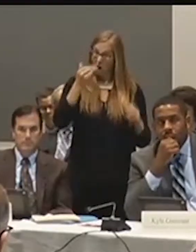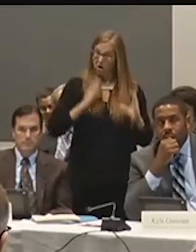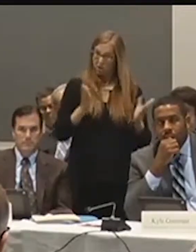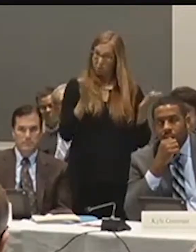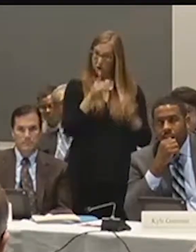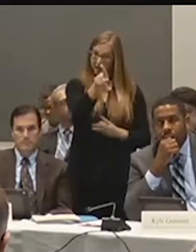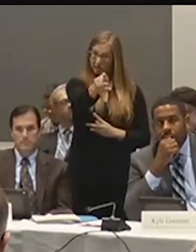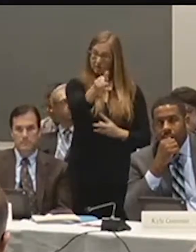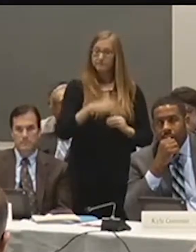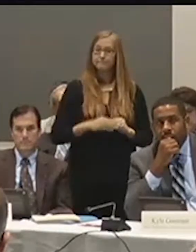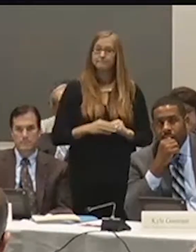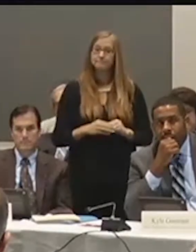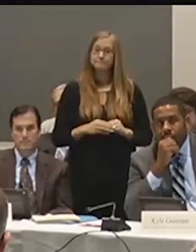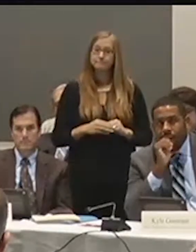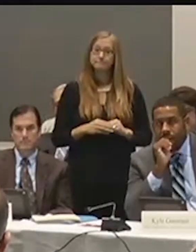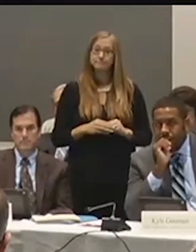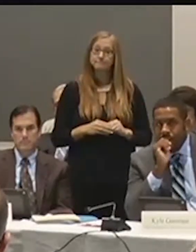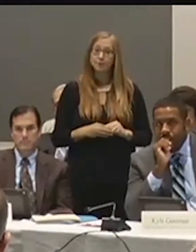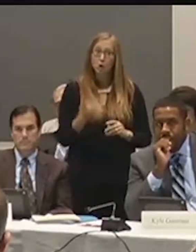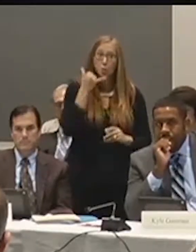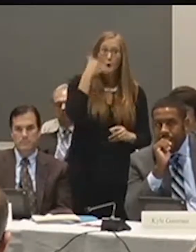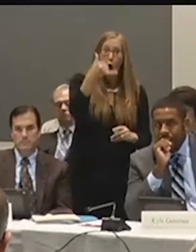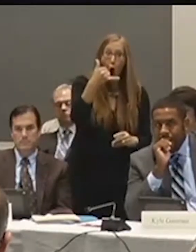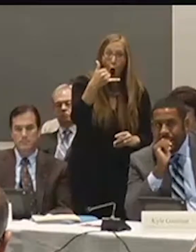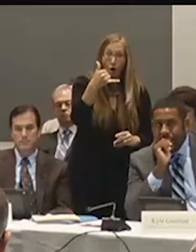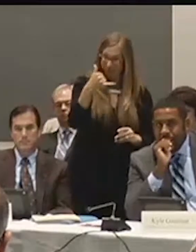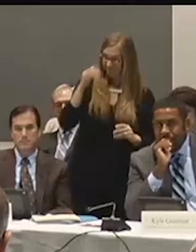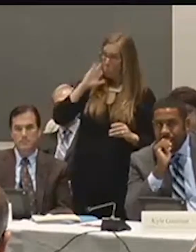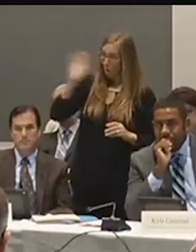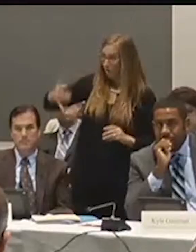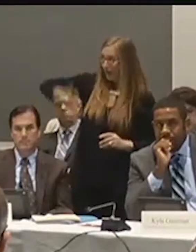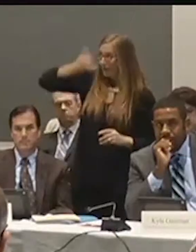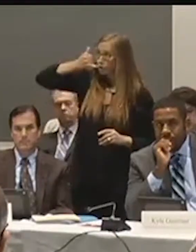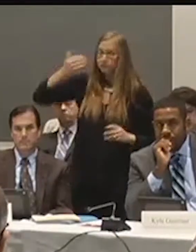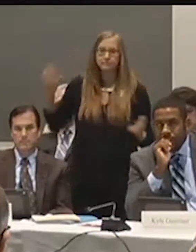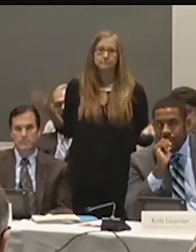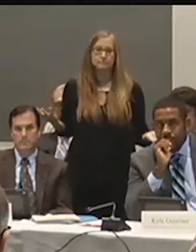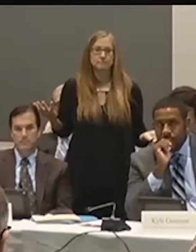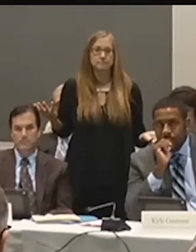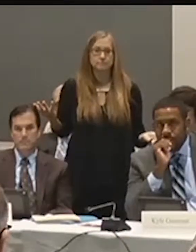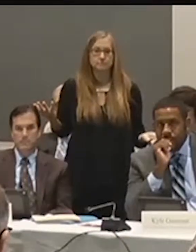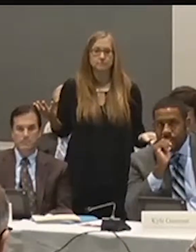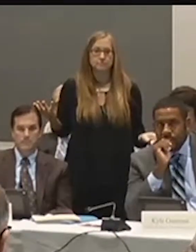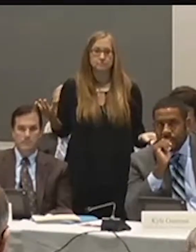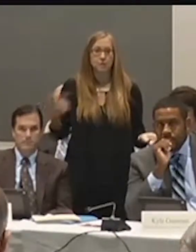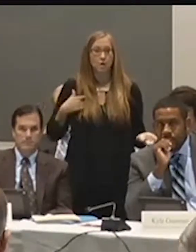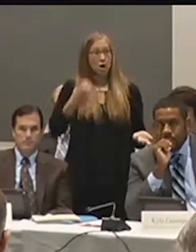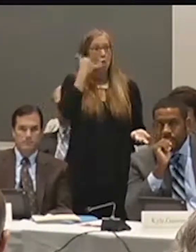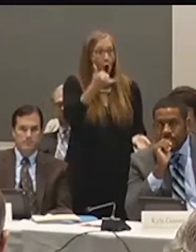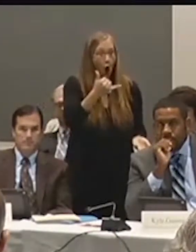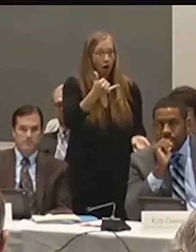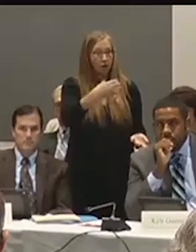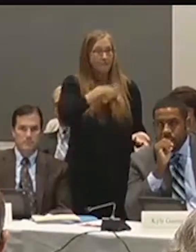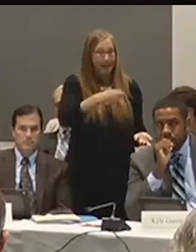and be able to have your questions and your complaints dealt with in a reasonable and compassionate